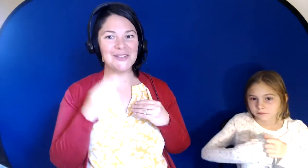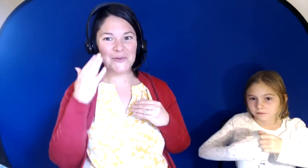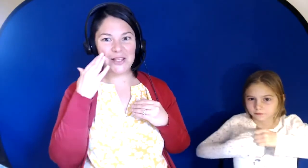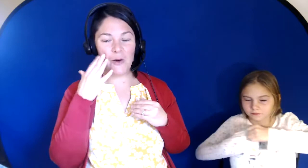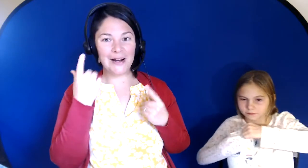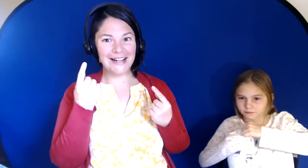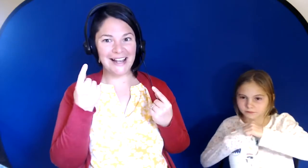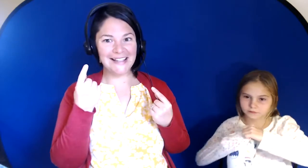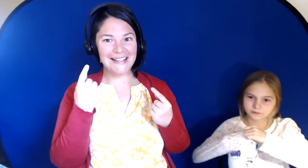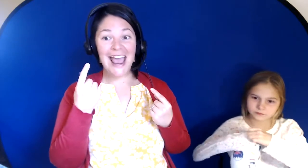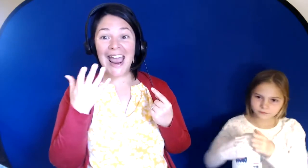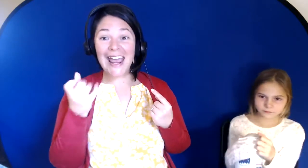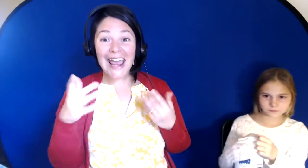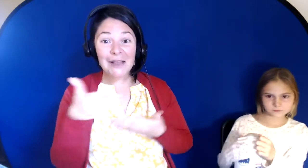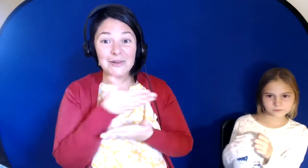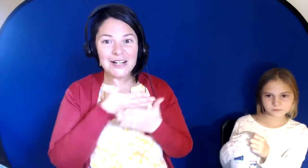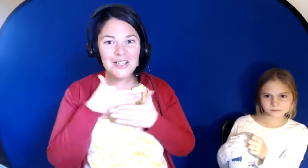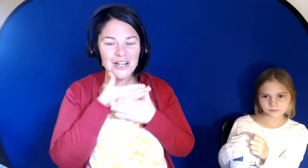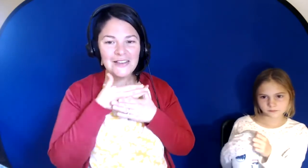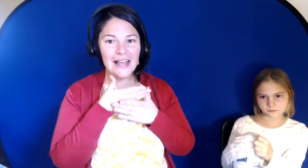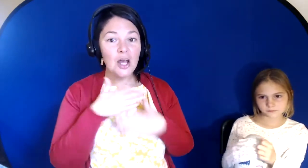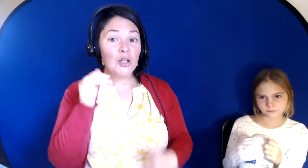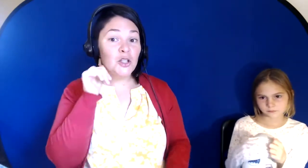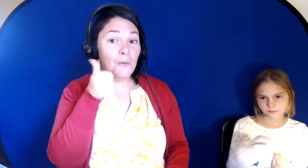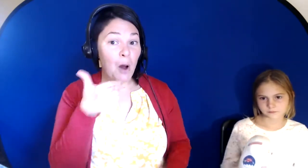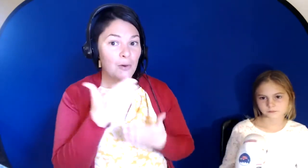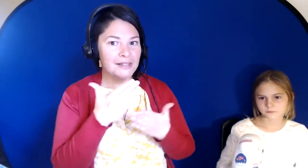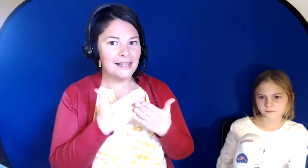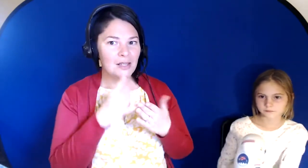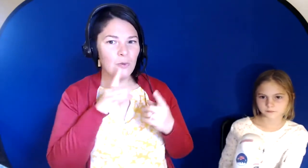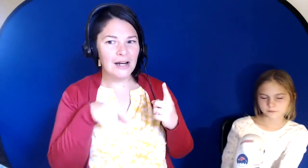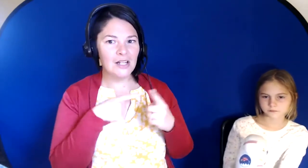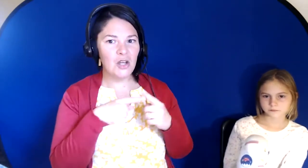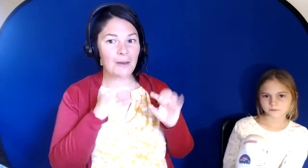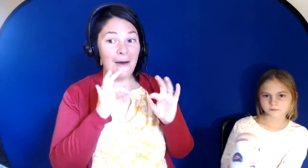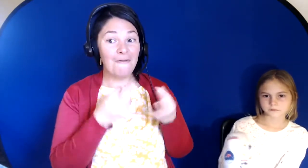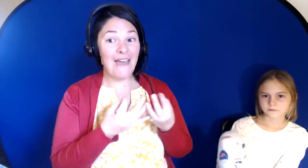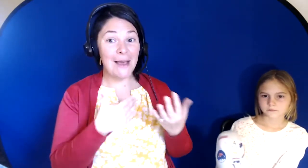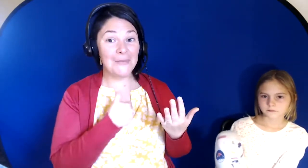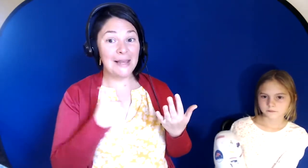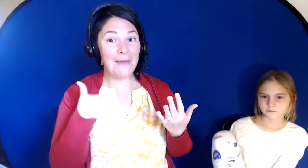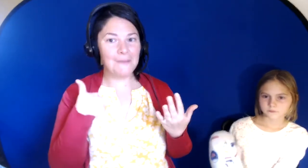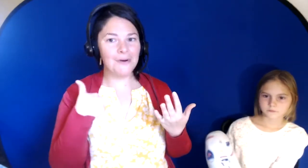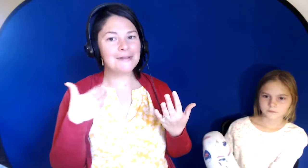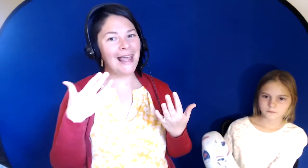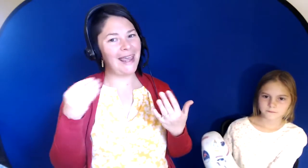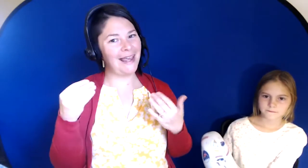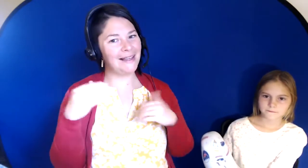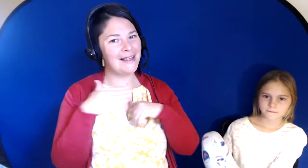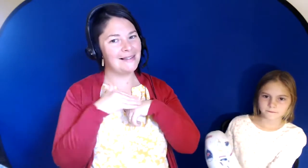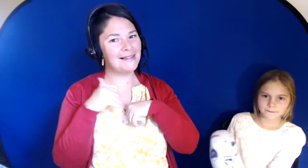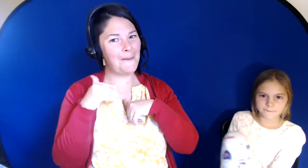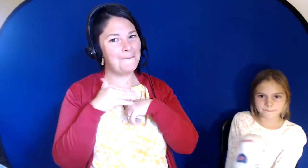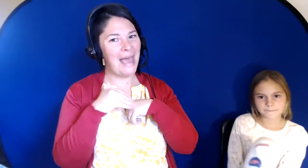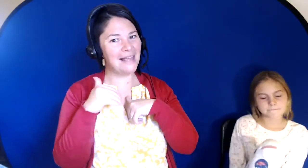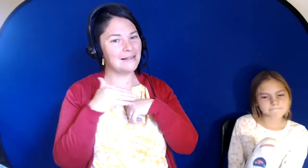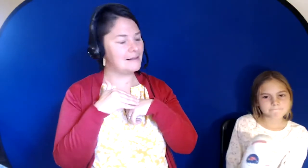we know what it is. And we're going to share that. Tomorrow's lesson, we're going to talk about family members and some pets.